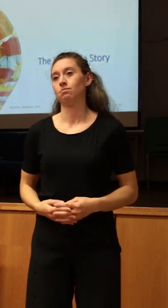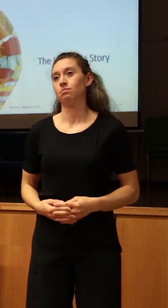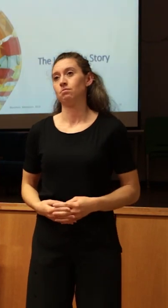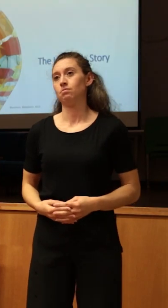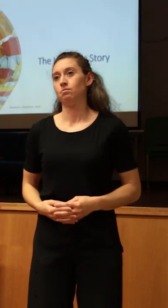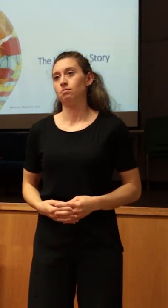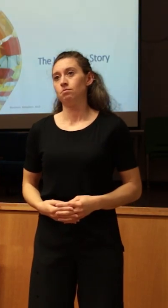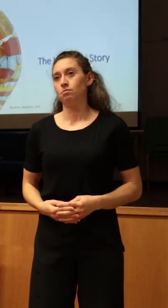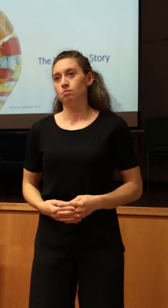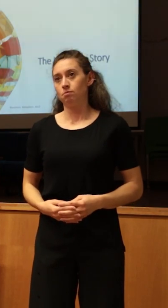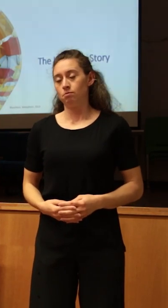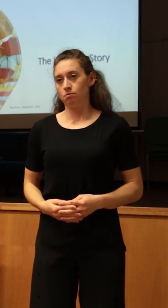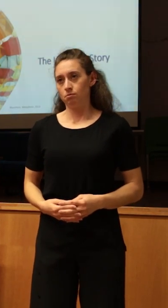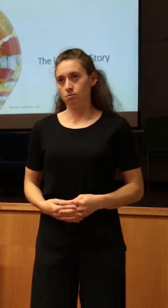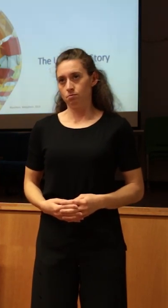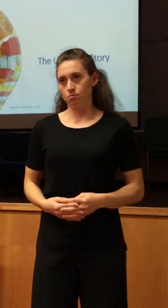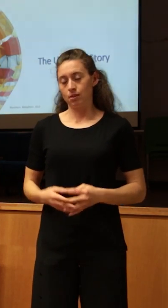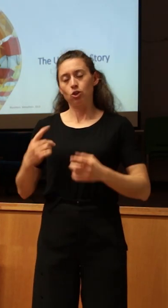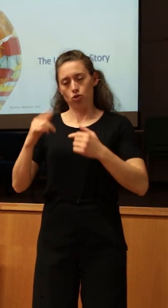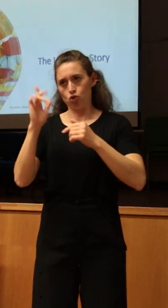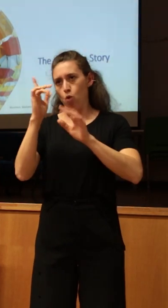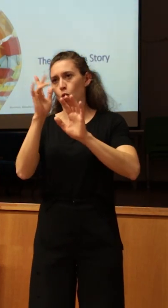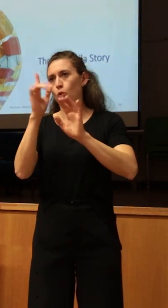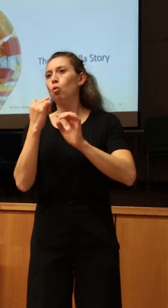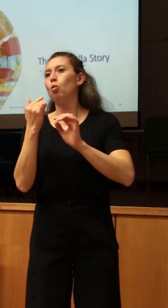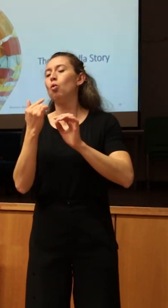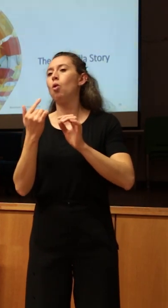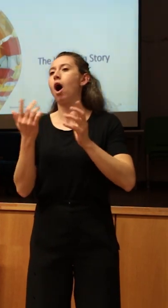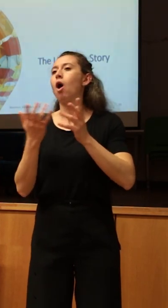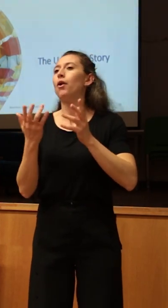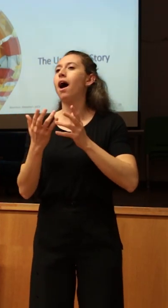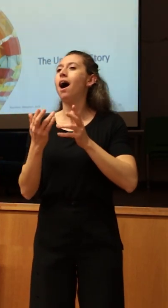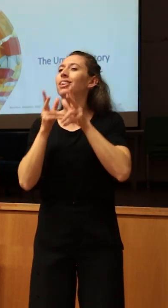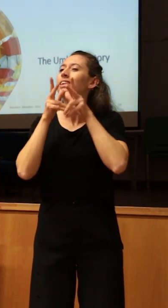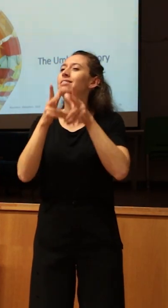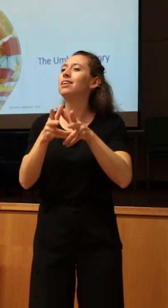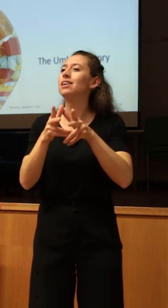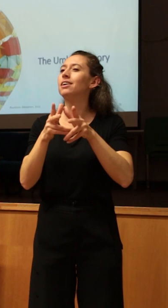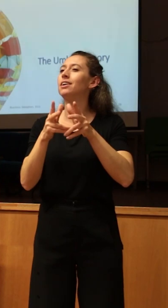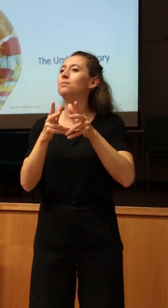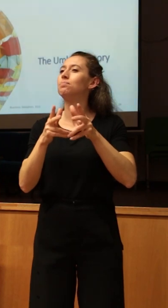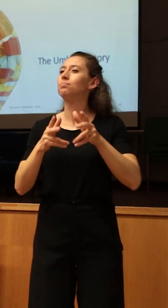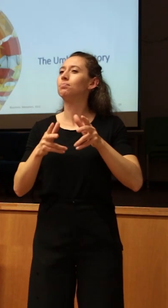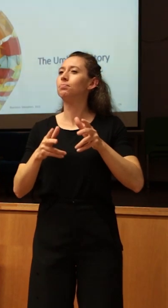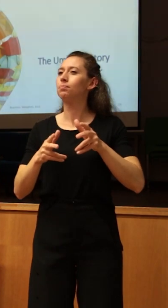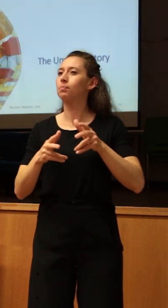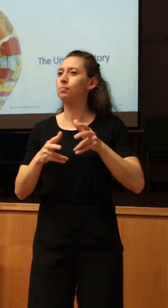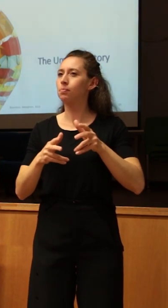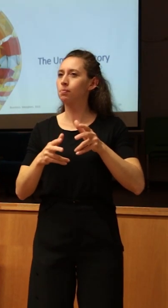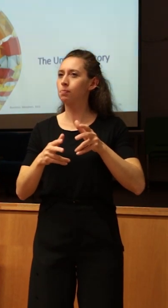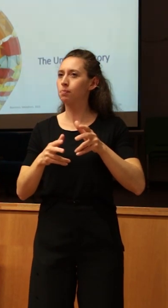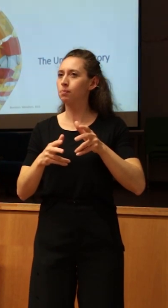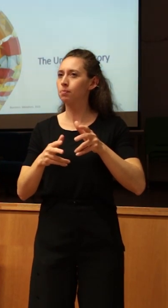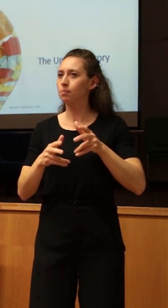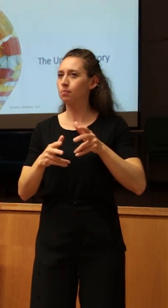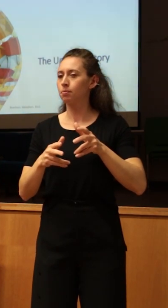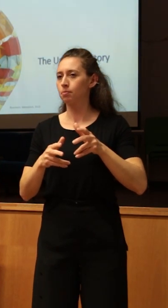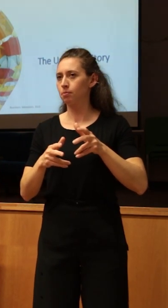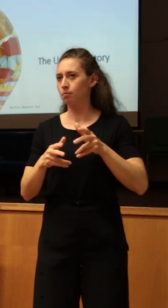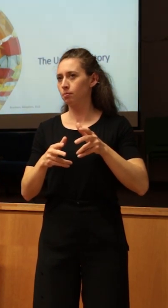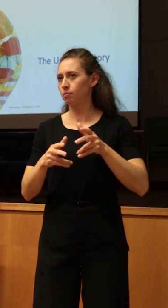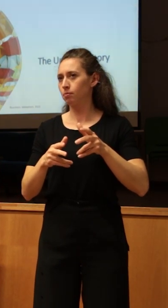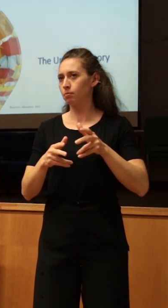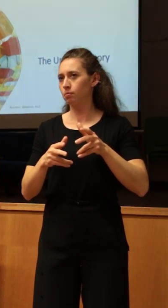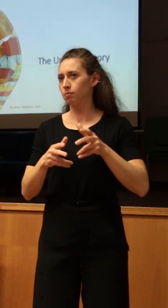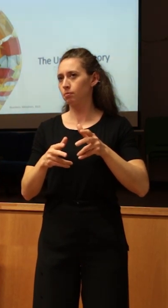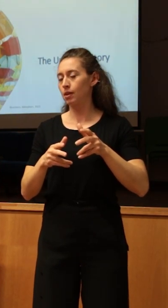I'm just gonna give you like a little. Entonces te voy a dar una pequeña. Is that the person said, well, I'm depressed or